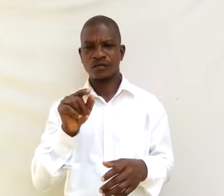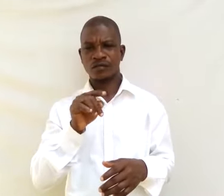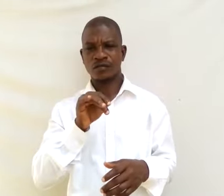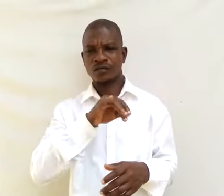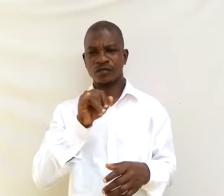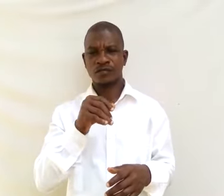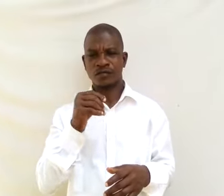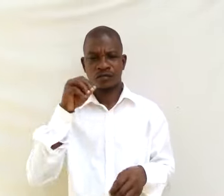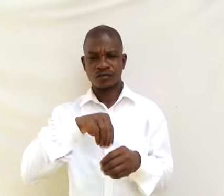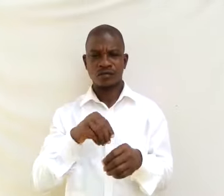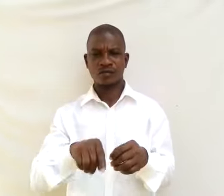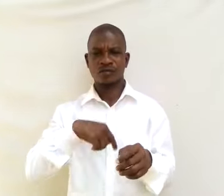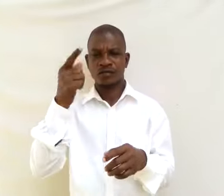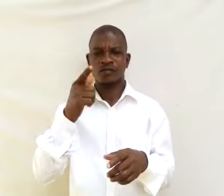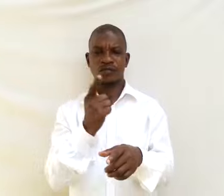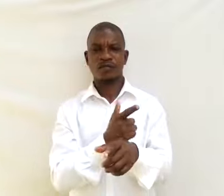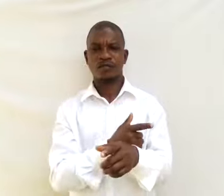the next lesson. Thank you. you.